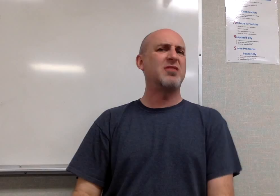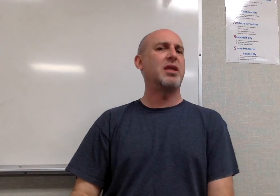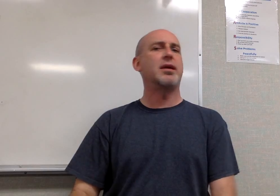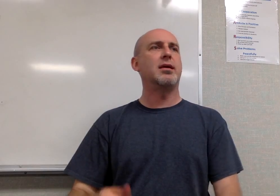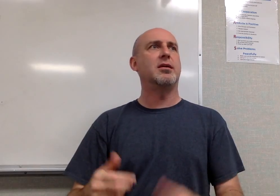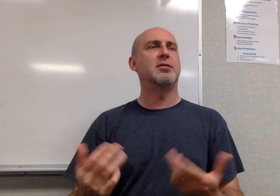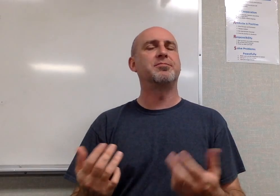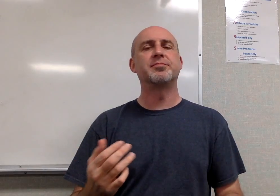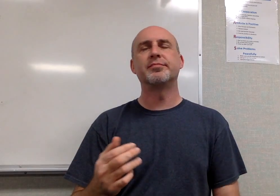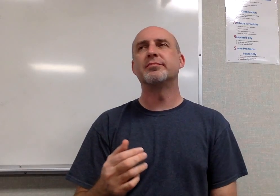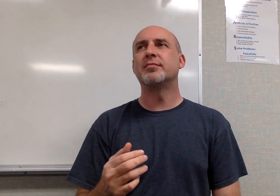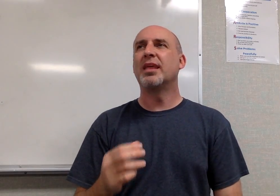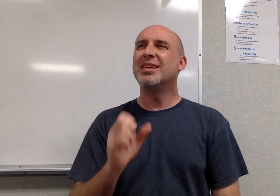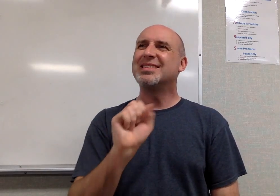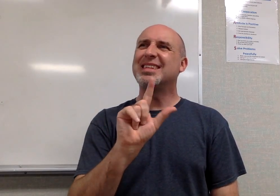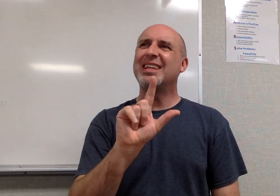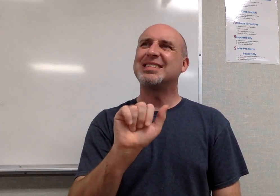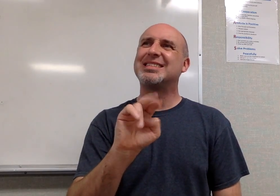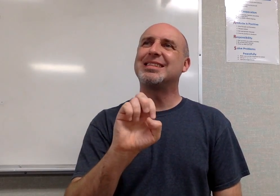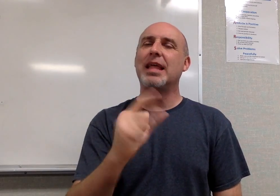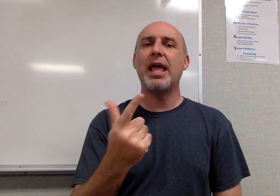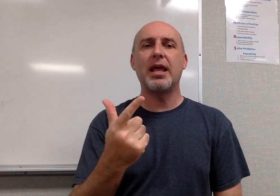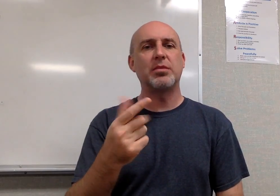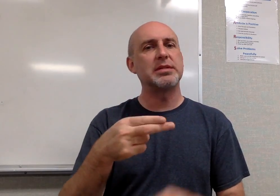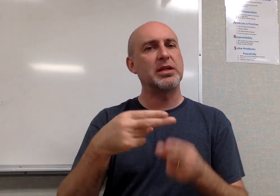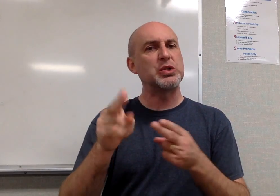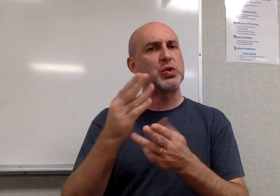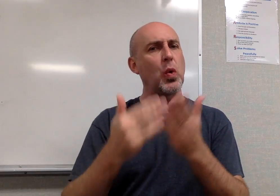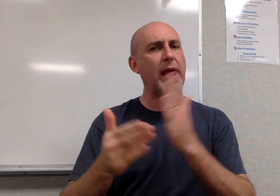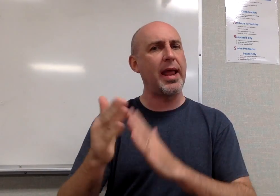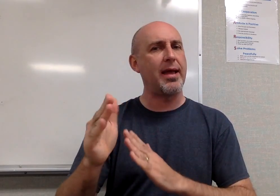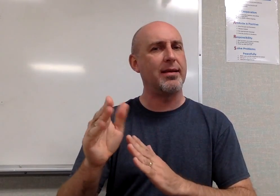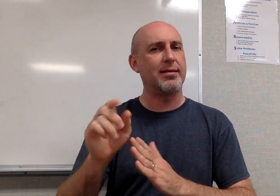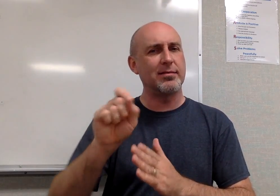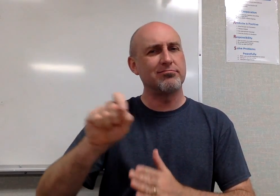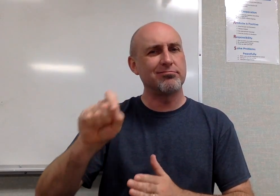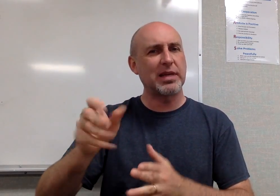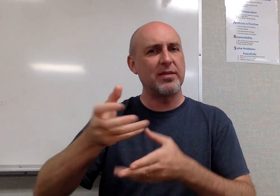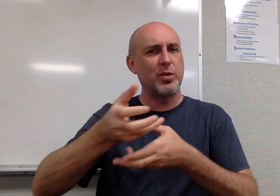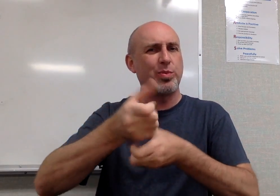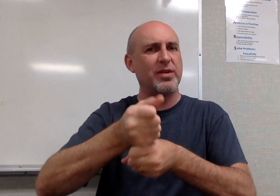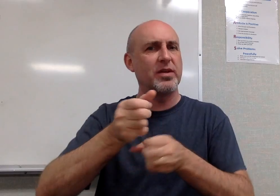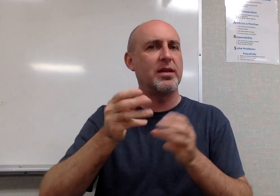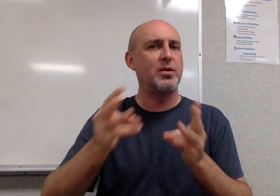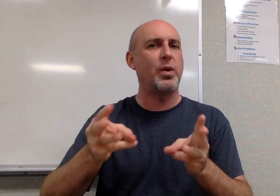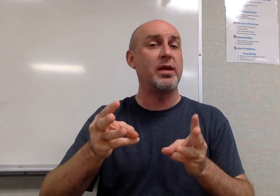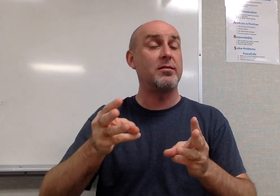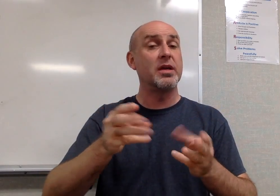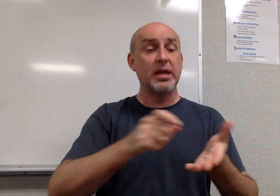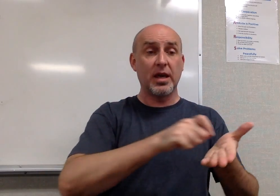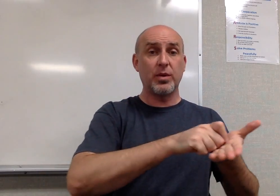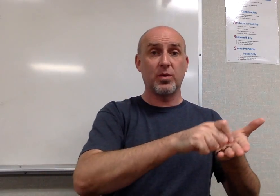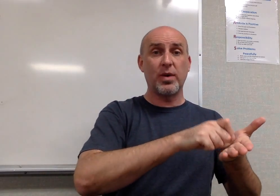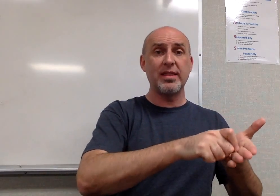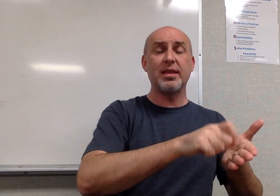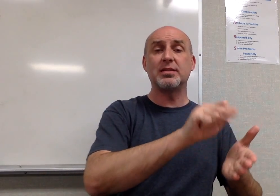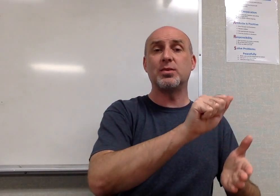like it's not slang, but it's like a shorthand, kind of an abbreviated way of how we can write things with